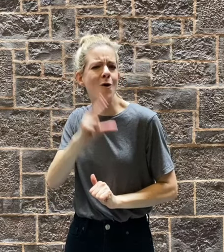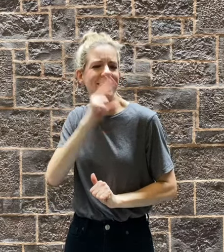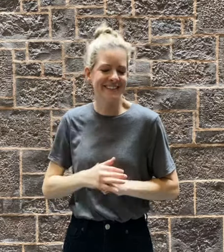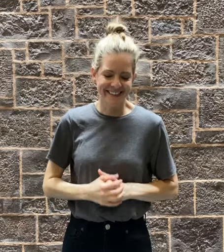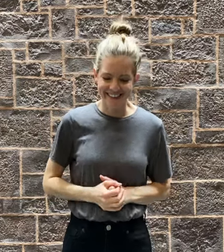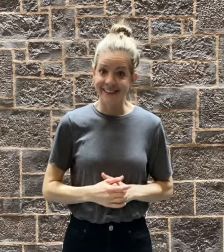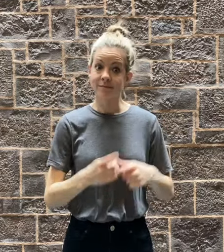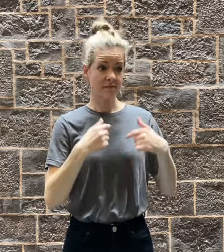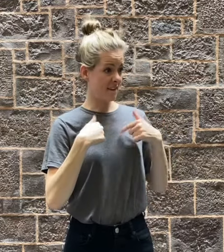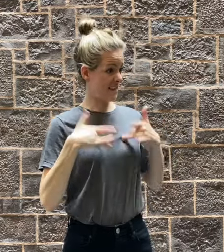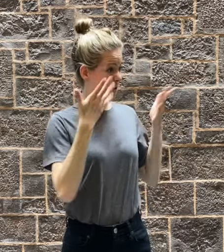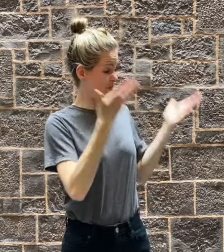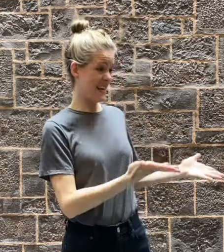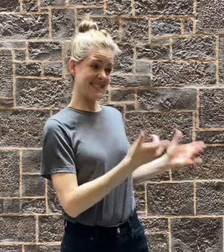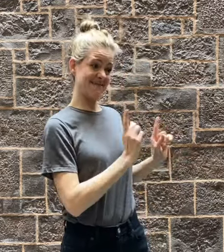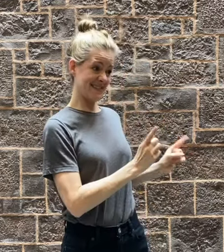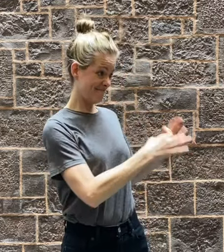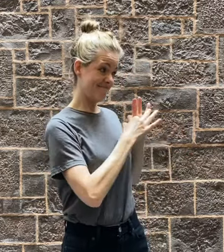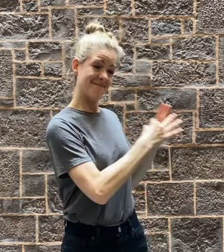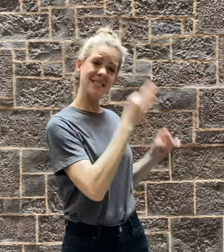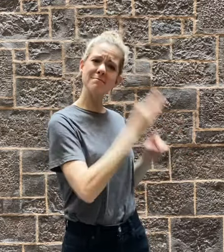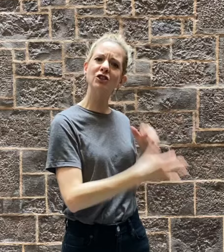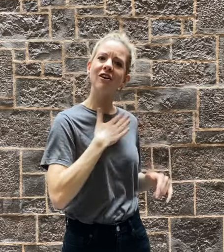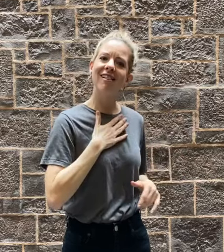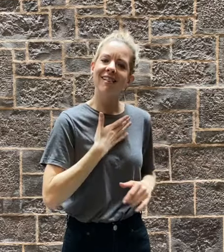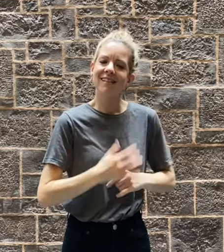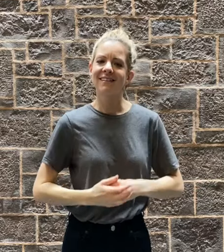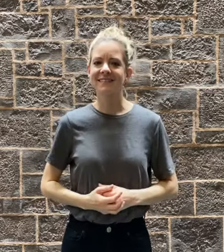is something that makes me special.